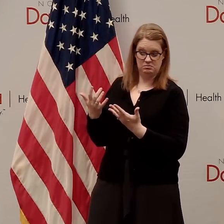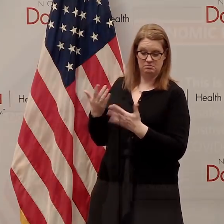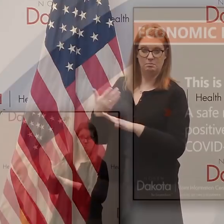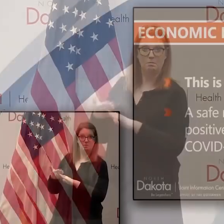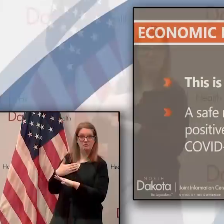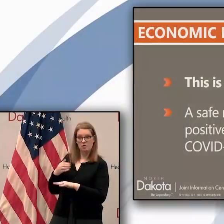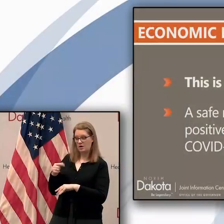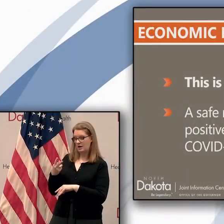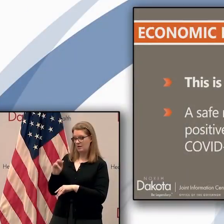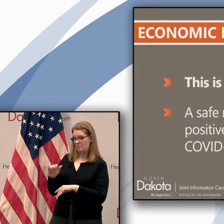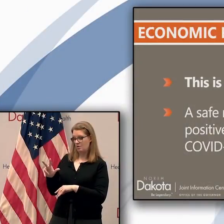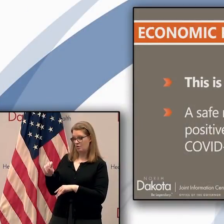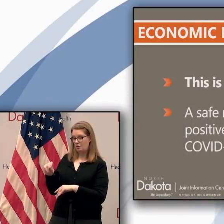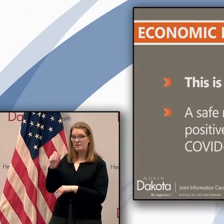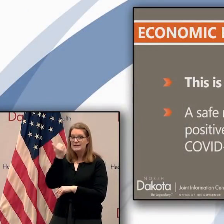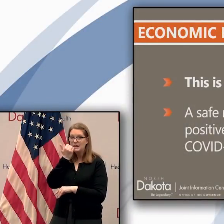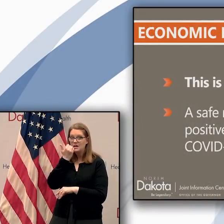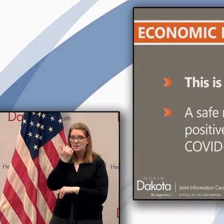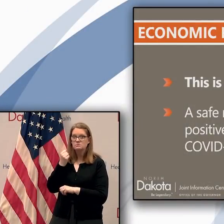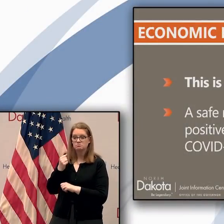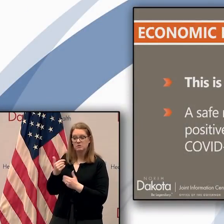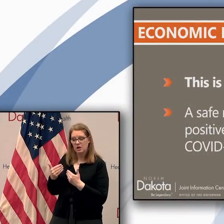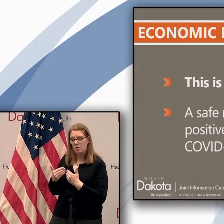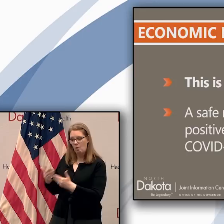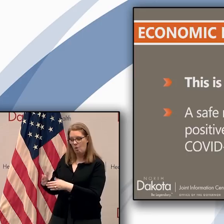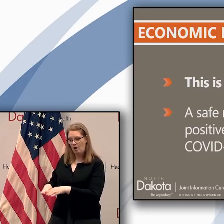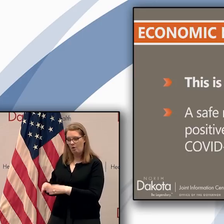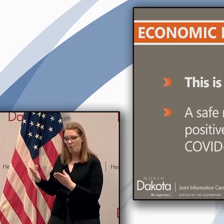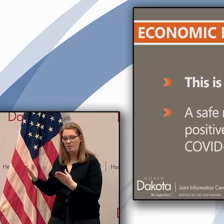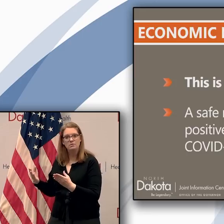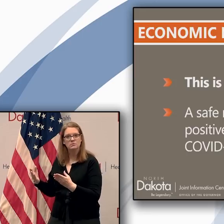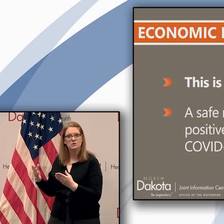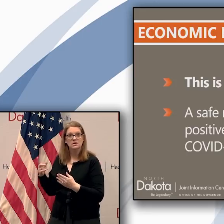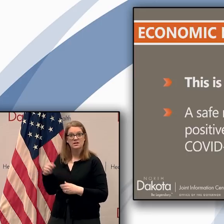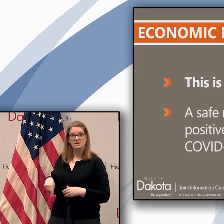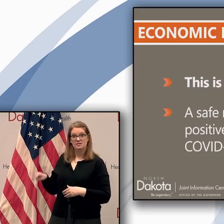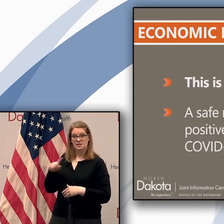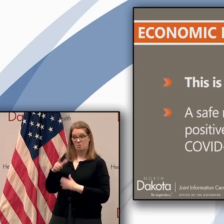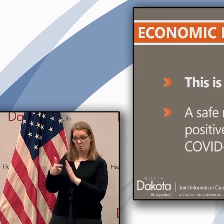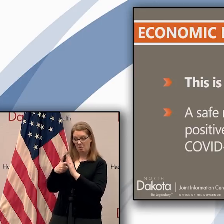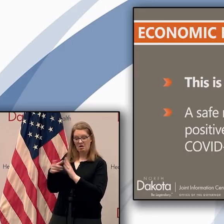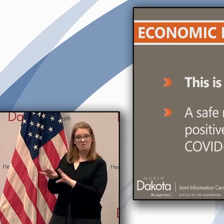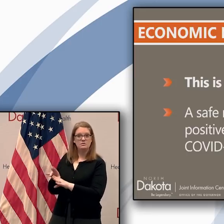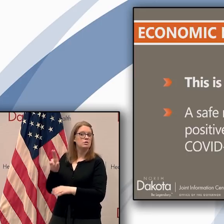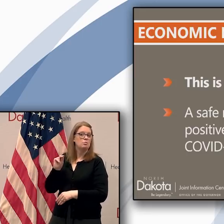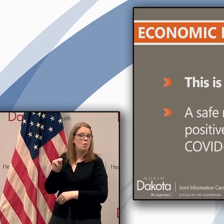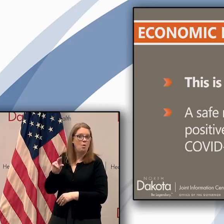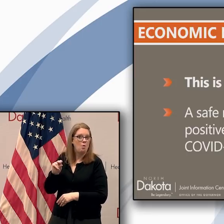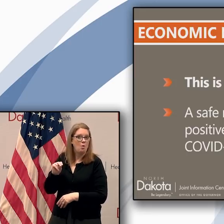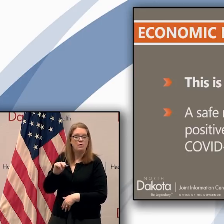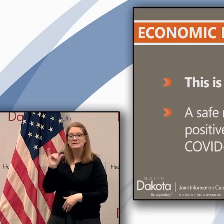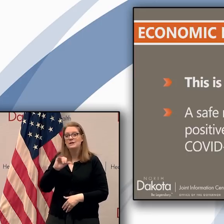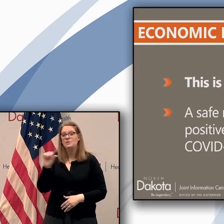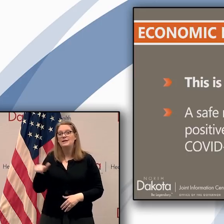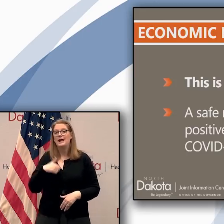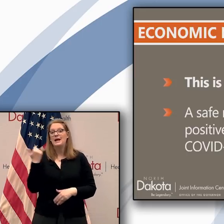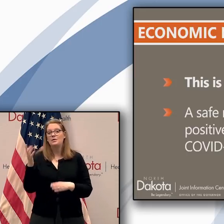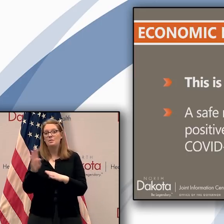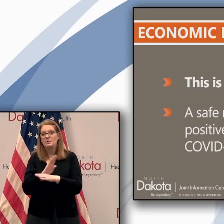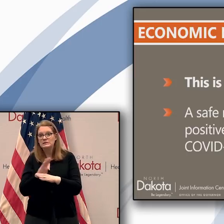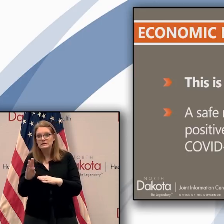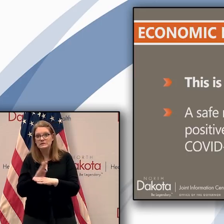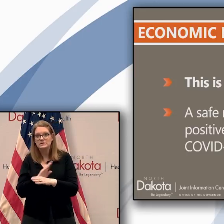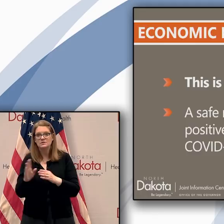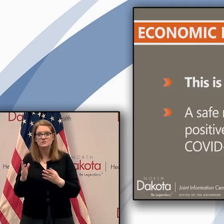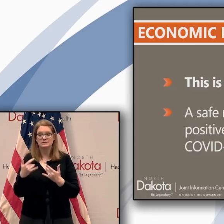before April 30th, they could go ahead and do that because they were never mandatorily closed. Same with any other businesses.